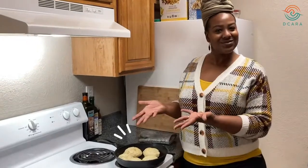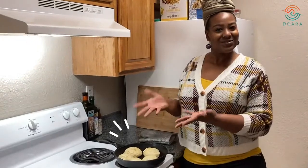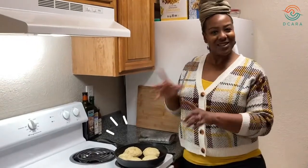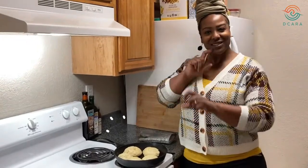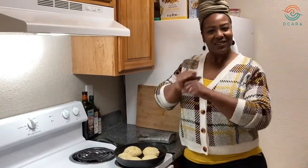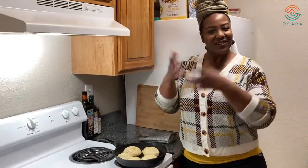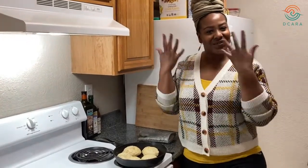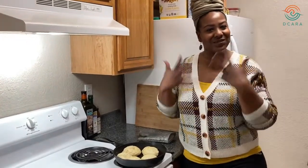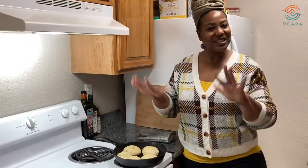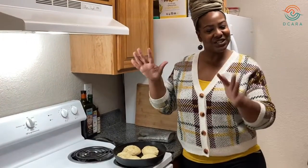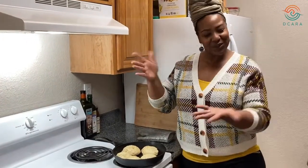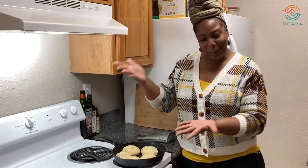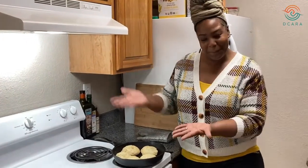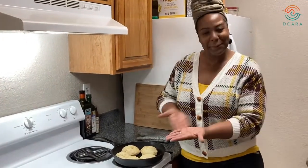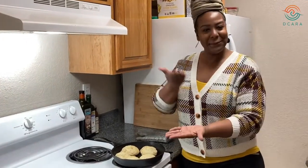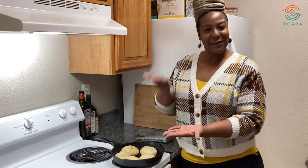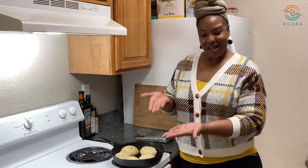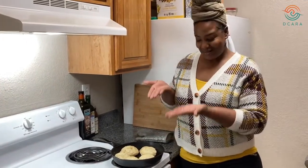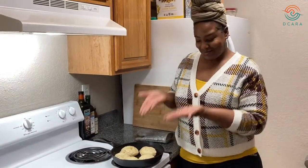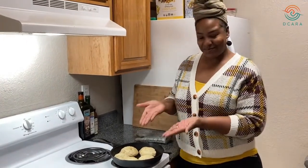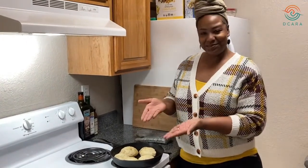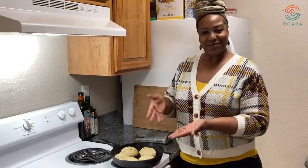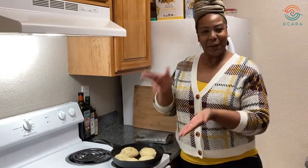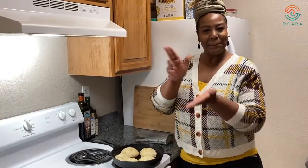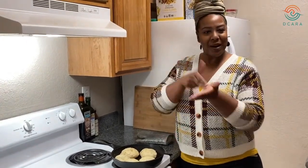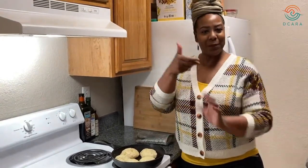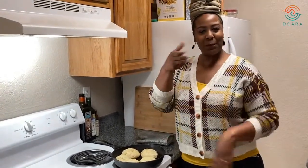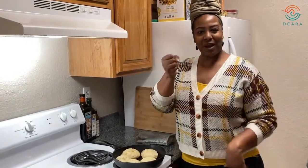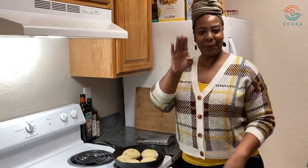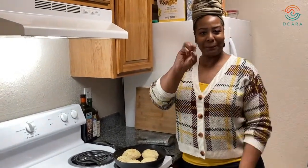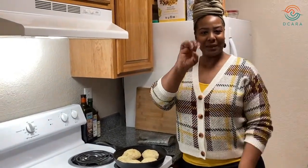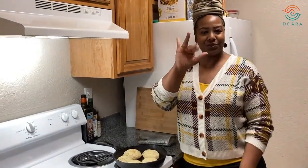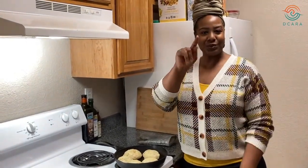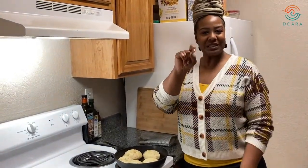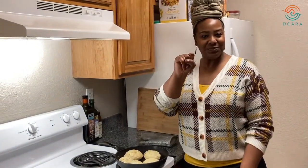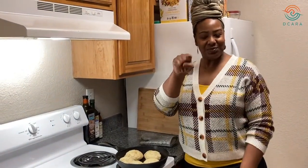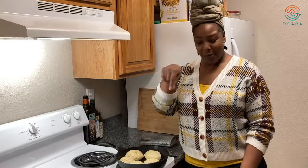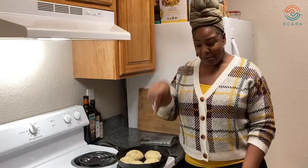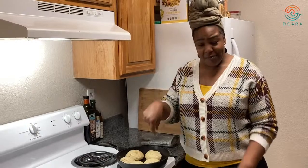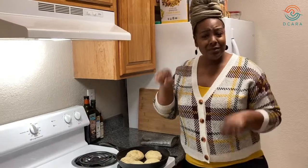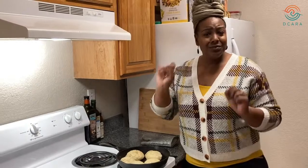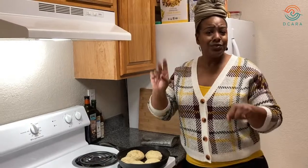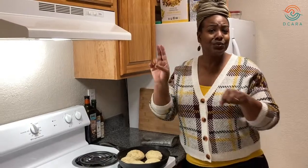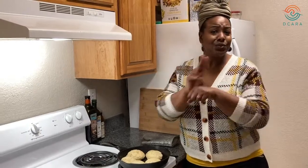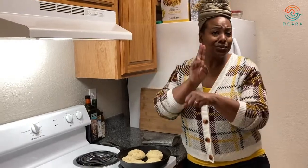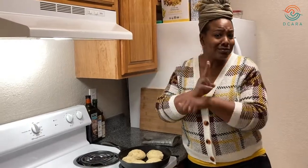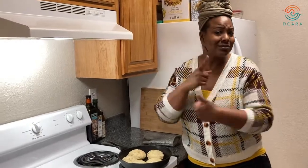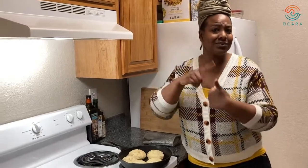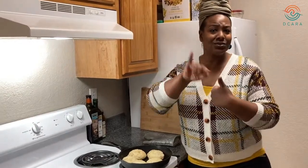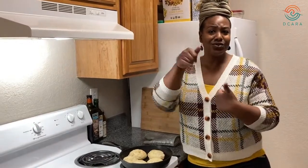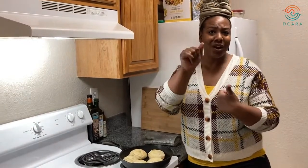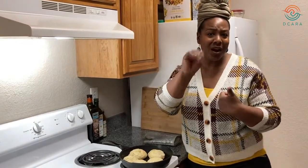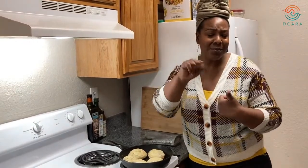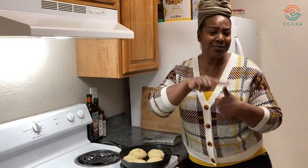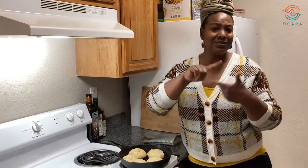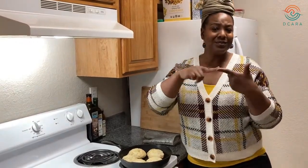Here they are, the real deal buttermilk biscuits. You can eat them with jam,